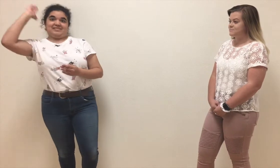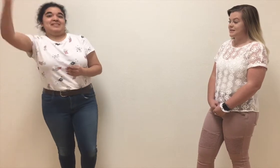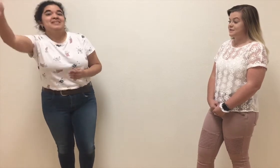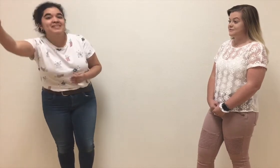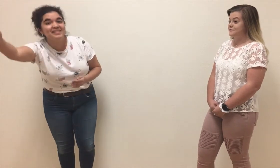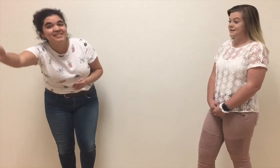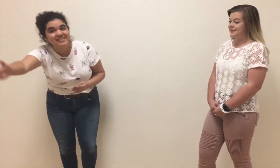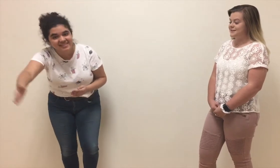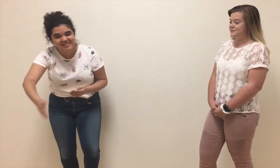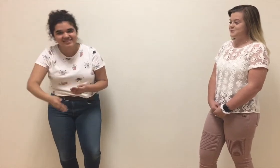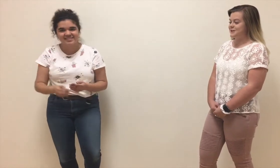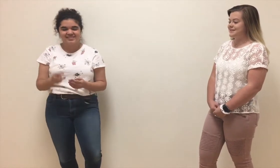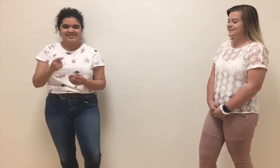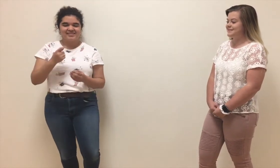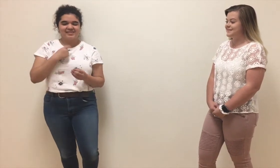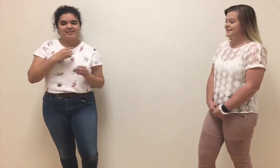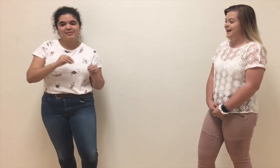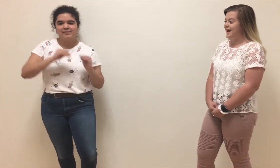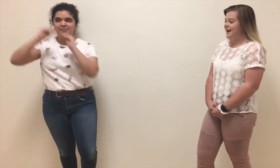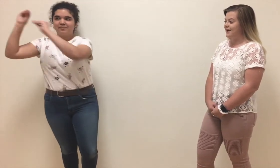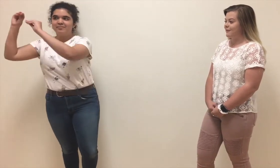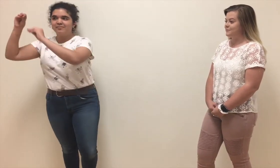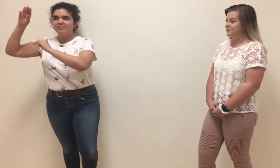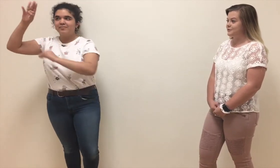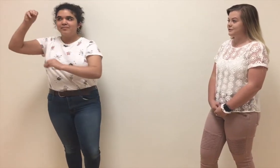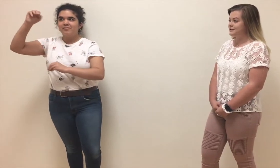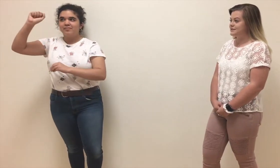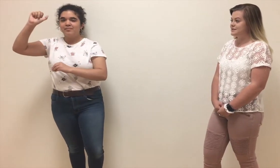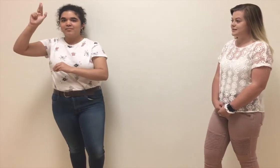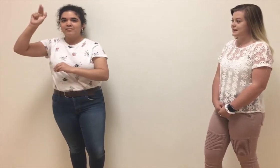And then way in the future, I want to move to